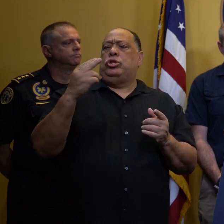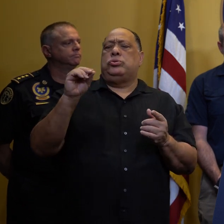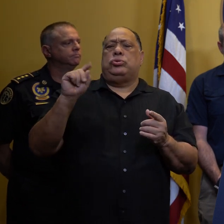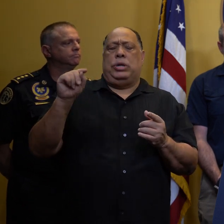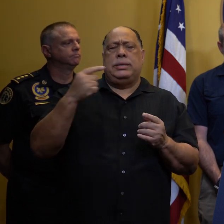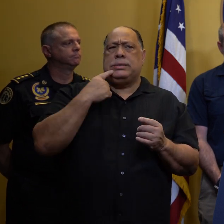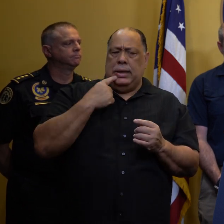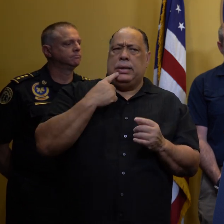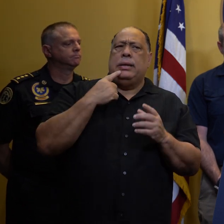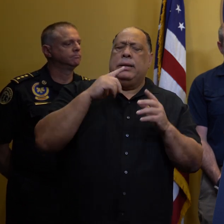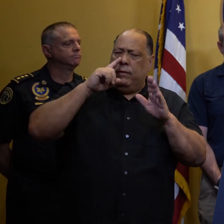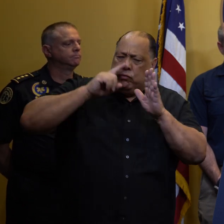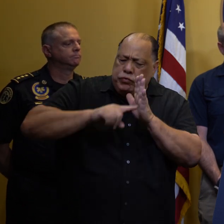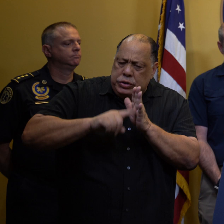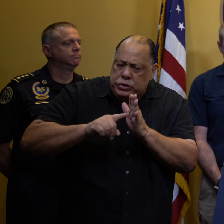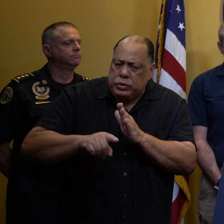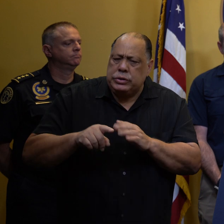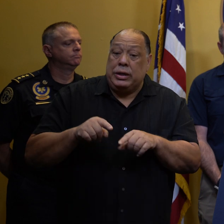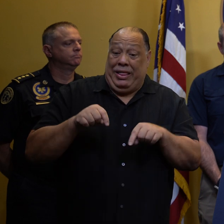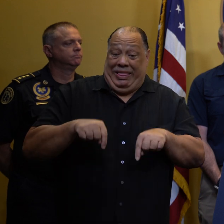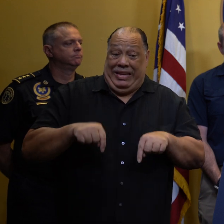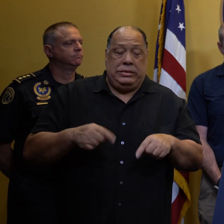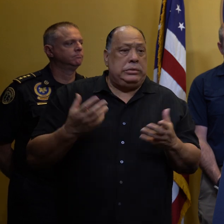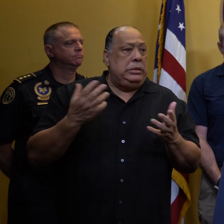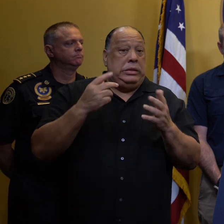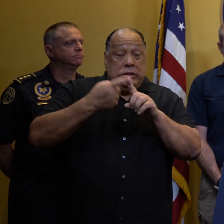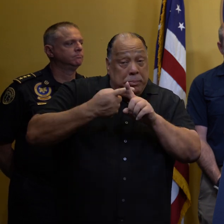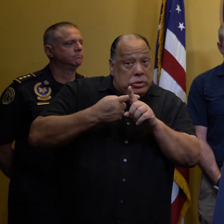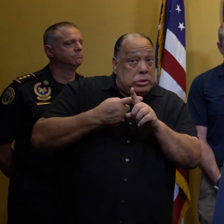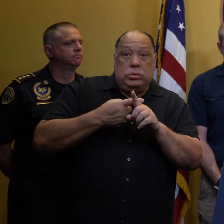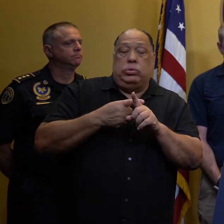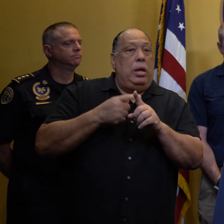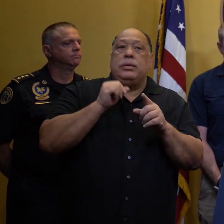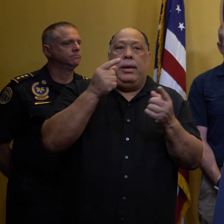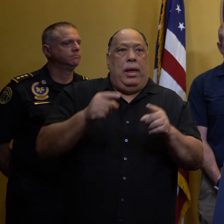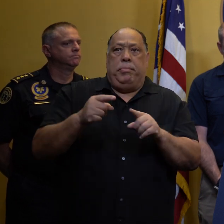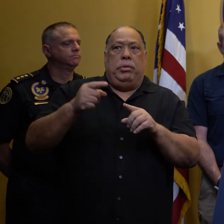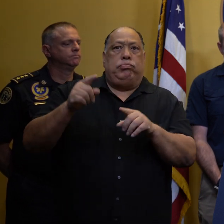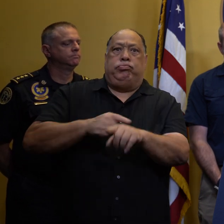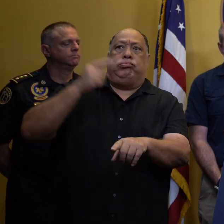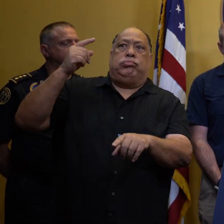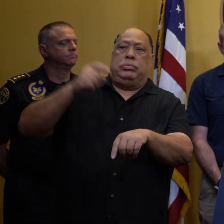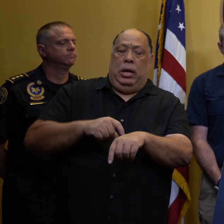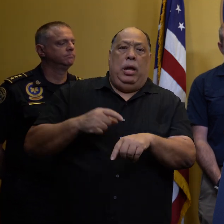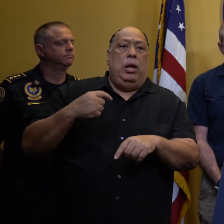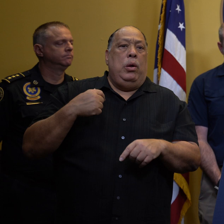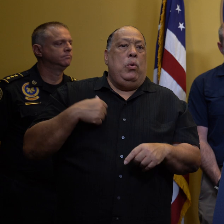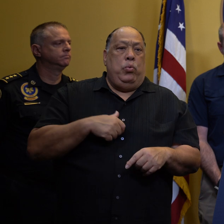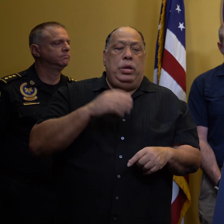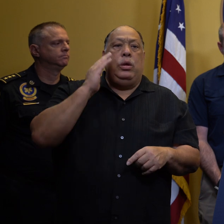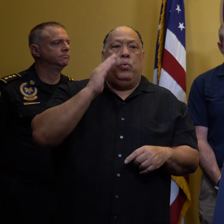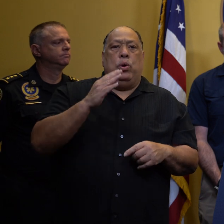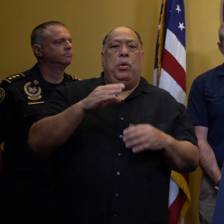that as they've done extensive research, this is unprecedented. So we're living now in unprecedented times, and we will